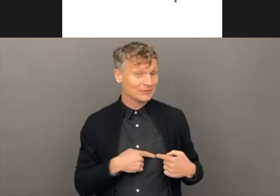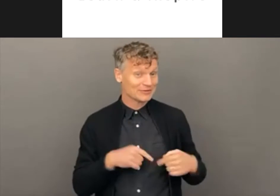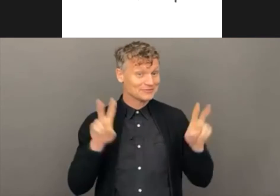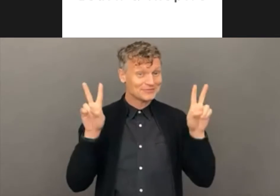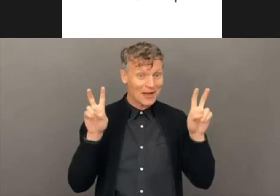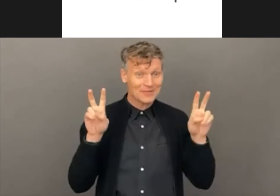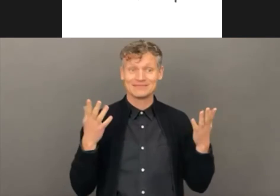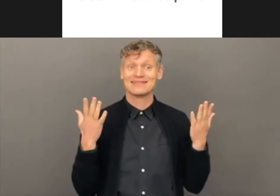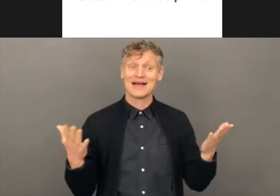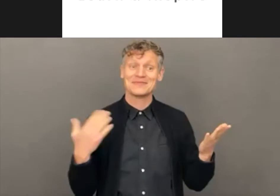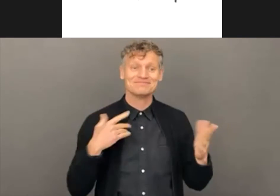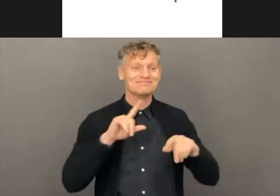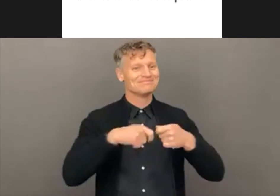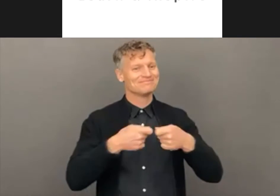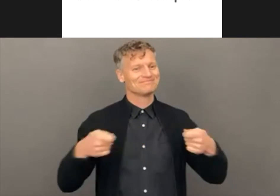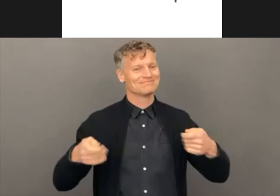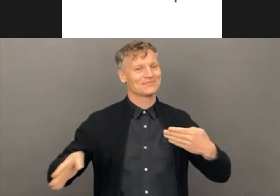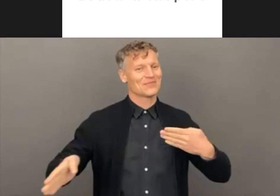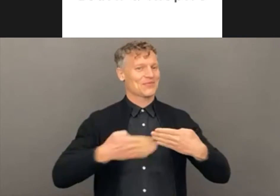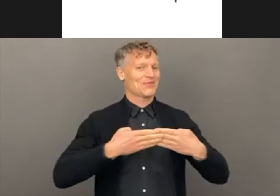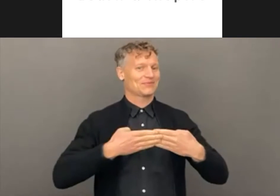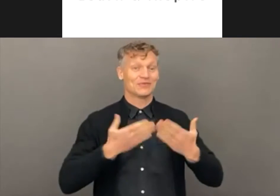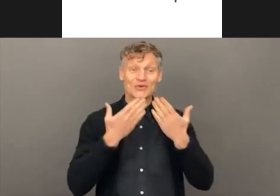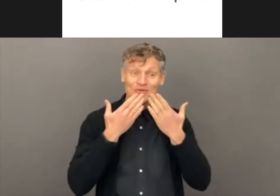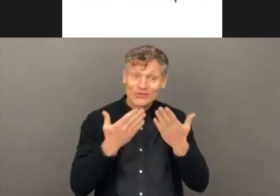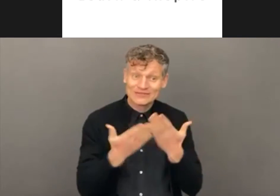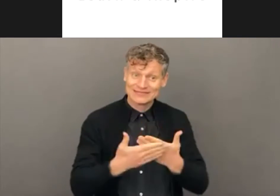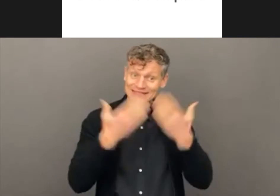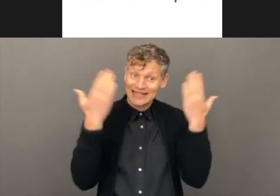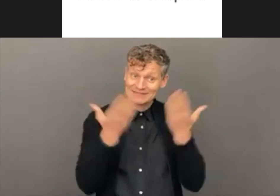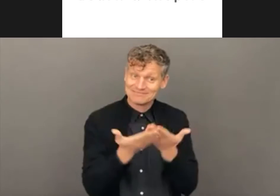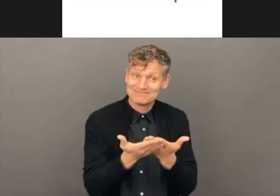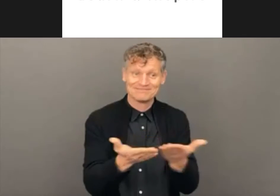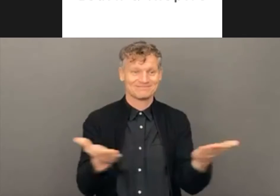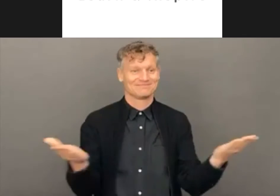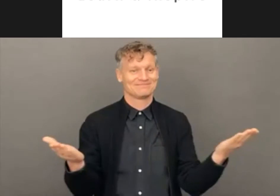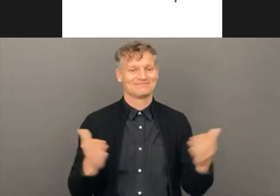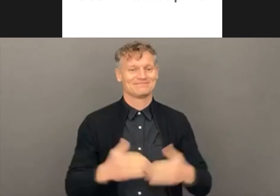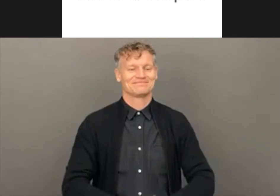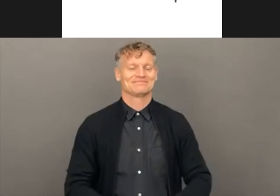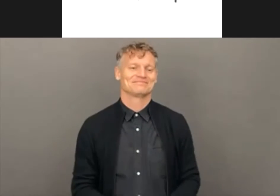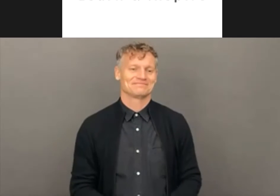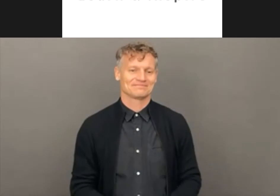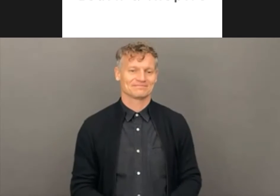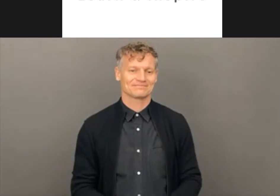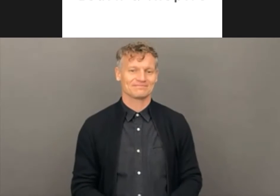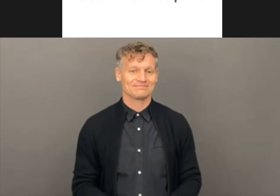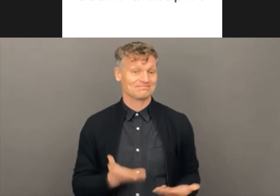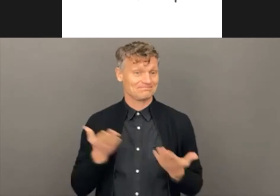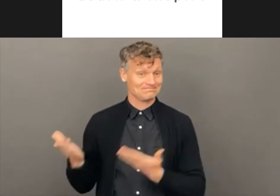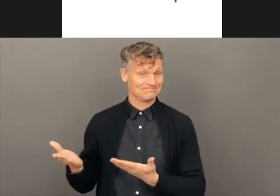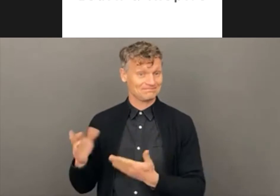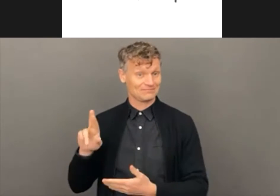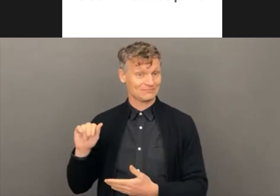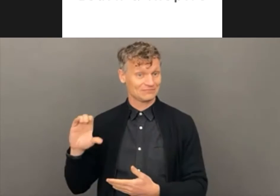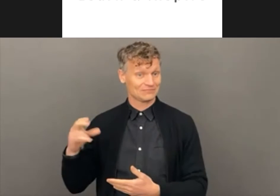I draw this session to a close, and I wish you all good continuation today, and invite you on then to the next session. Rachel, over to you.